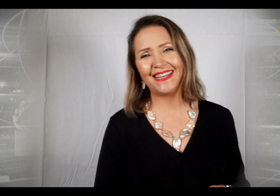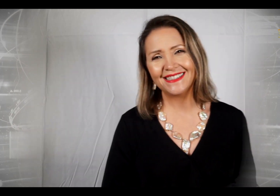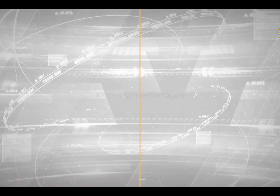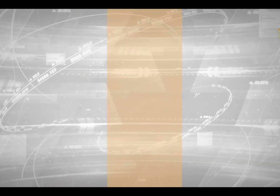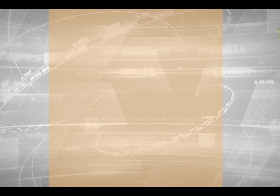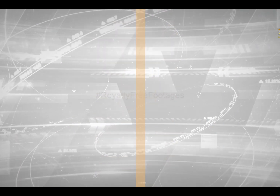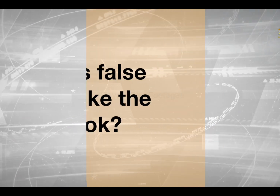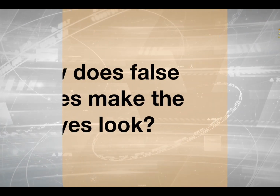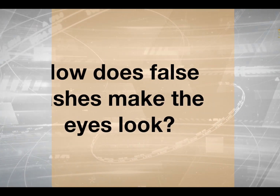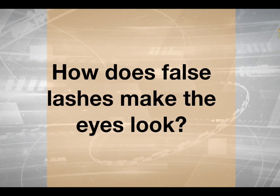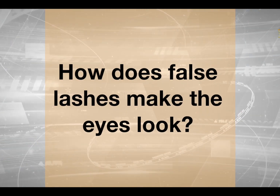it.